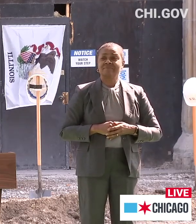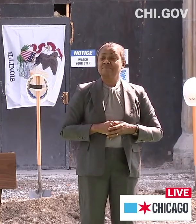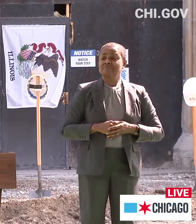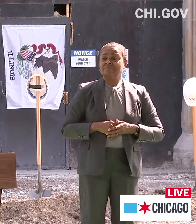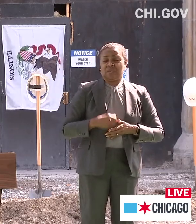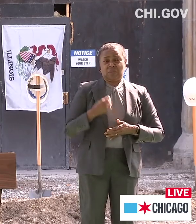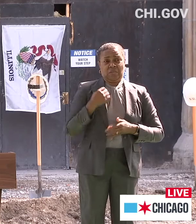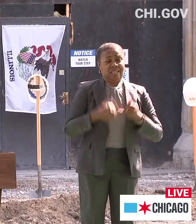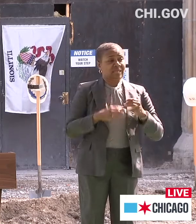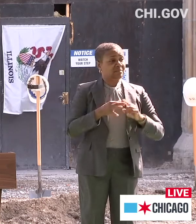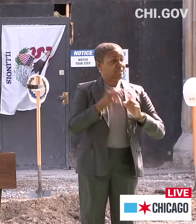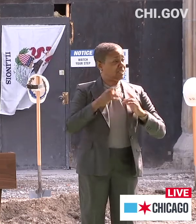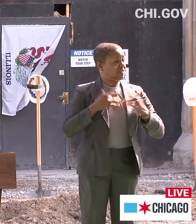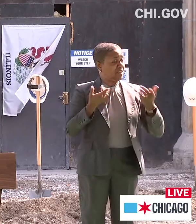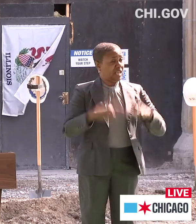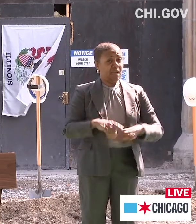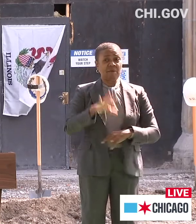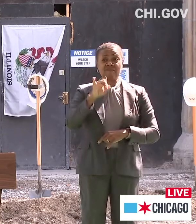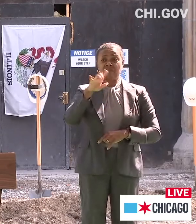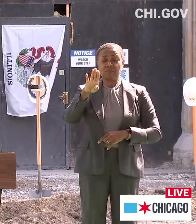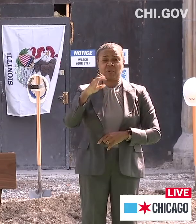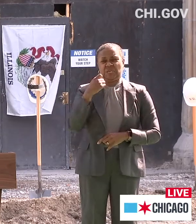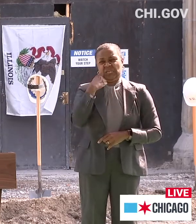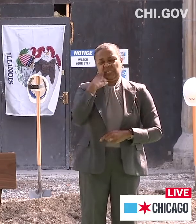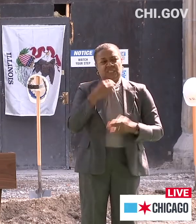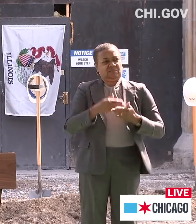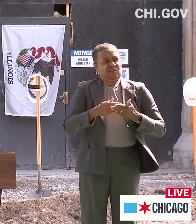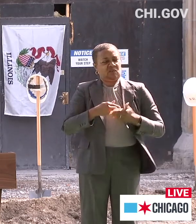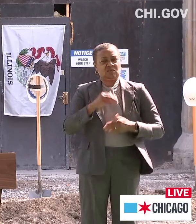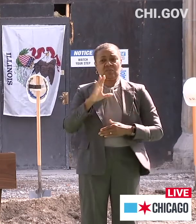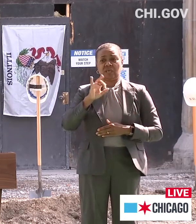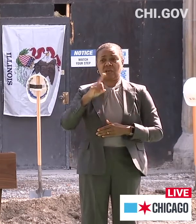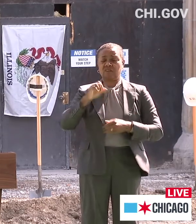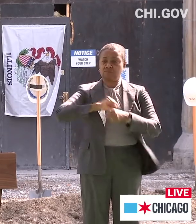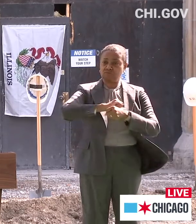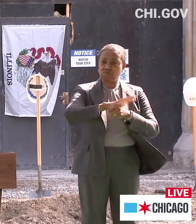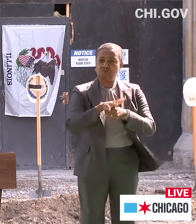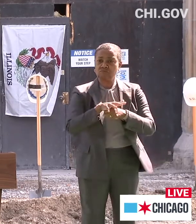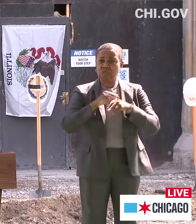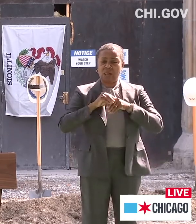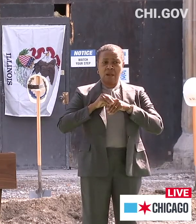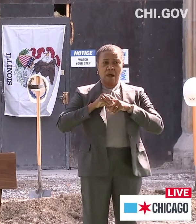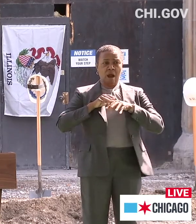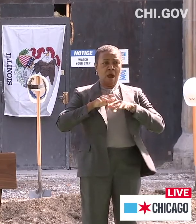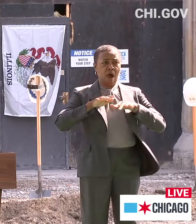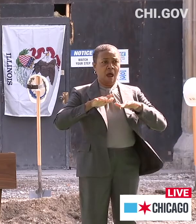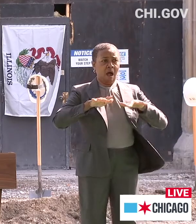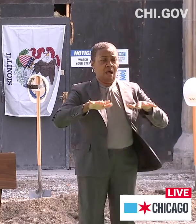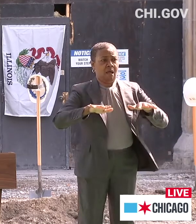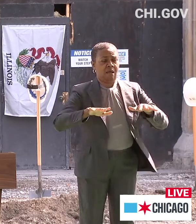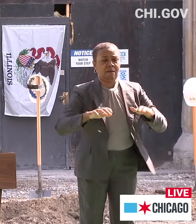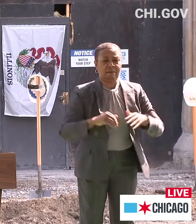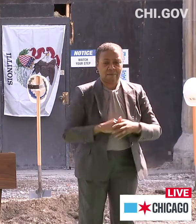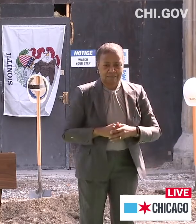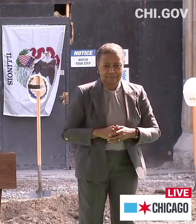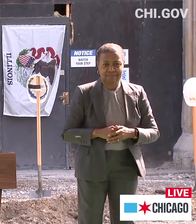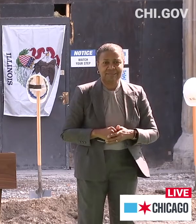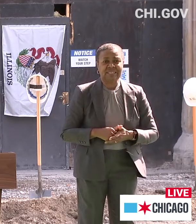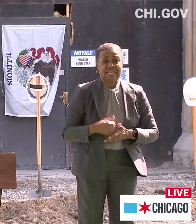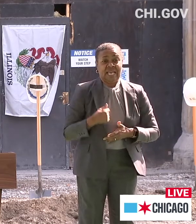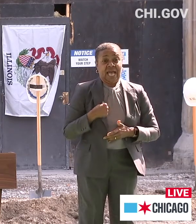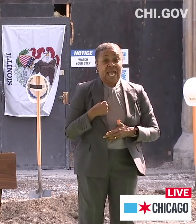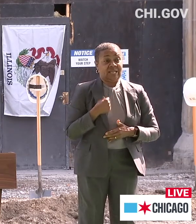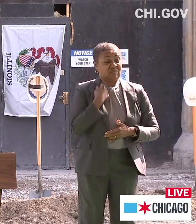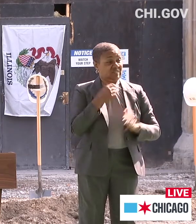Pullman was back in February. It was right before the COVID-19 virus reared its ugly head. And I had just